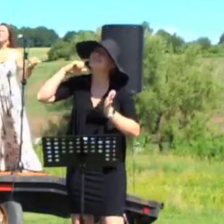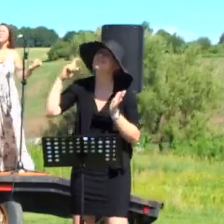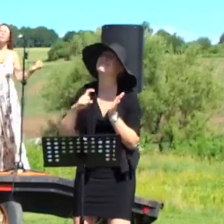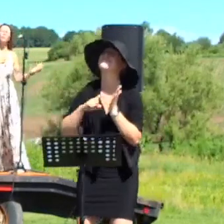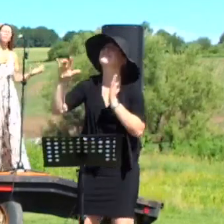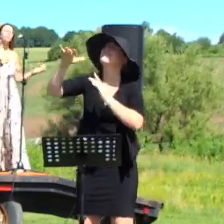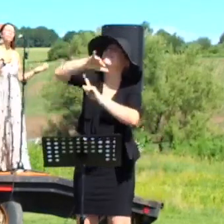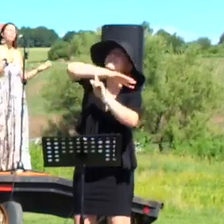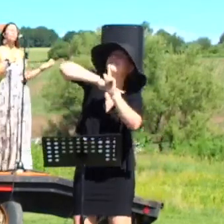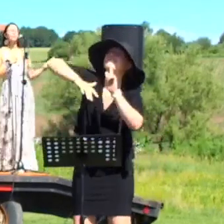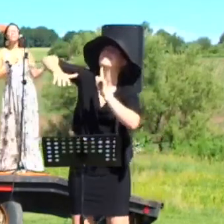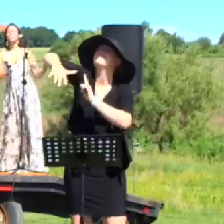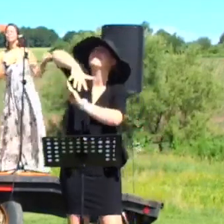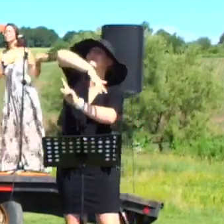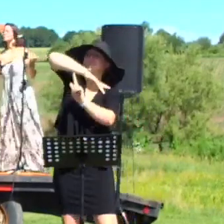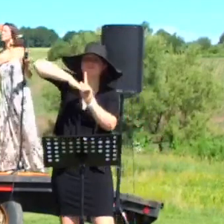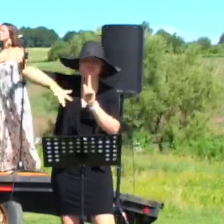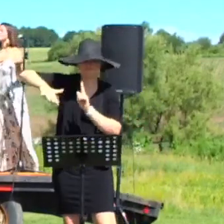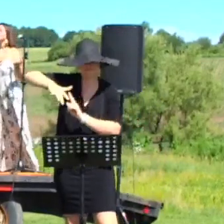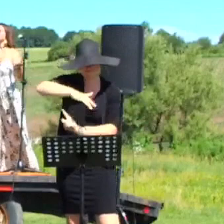presence, Lord.